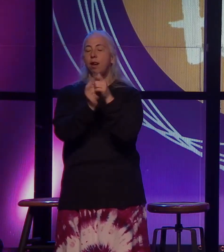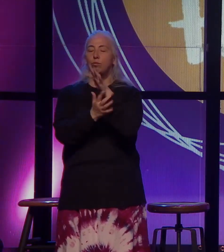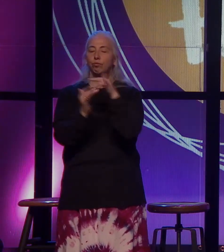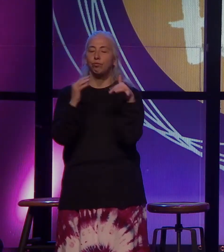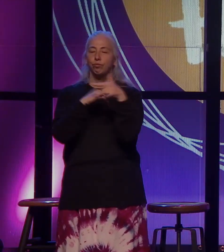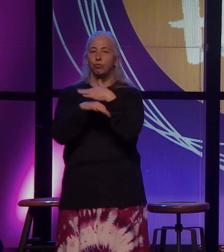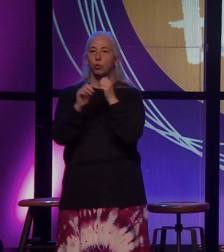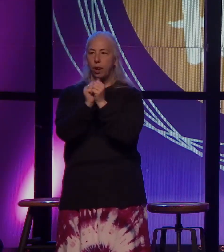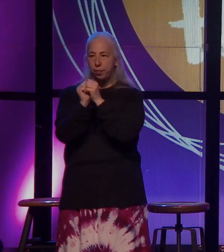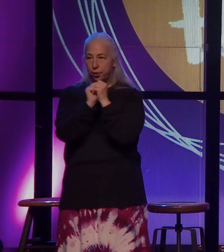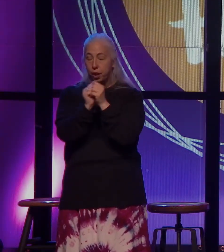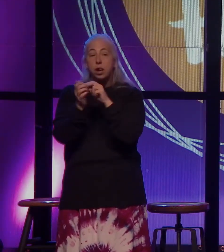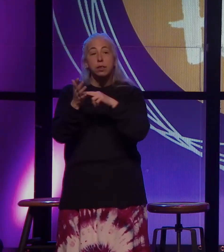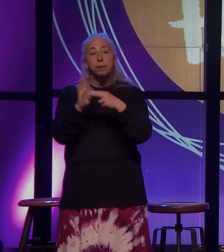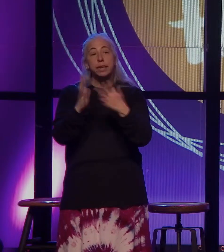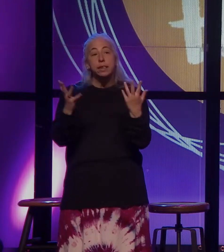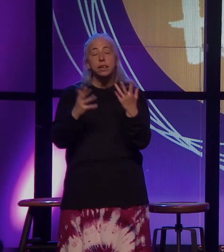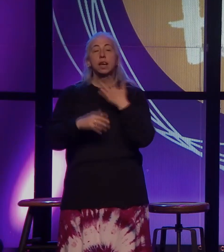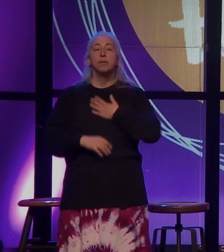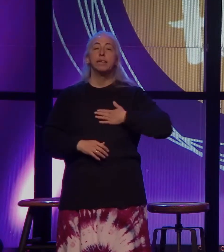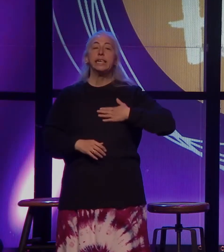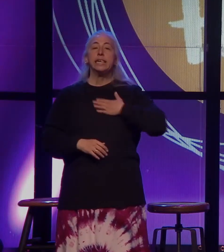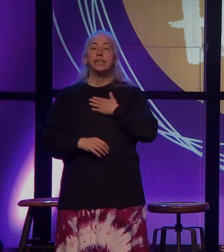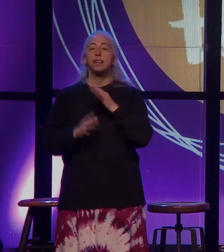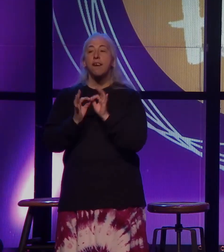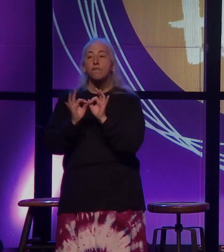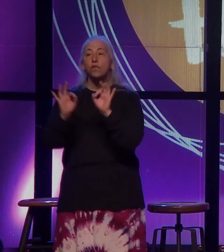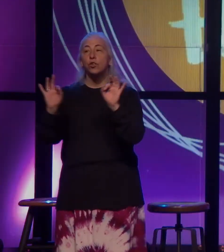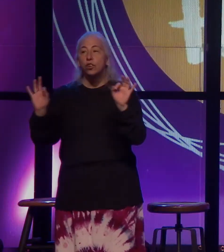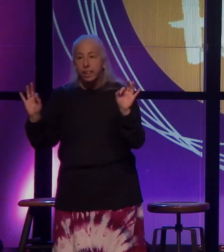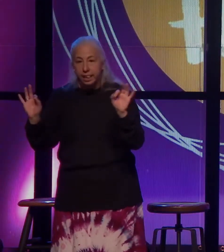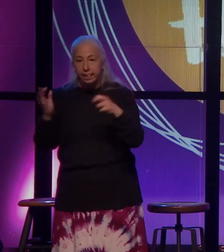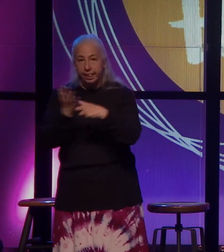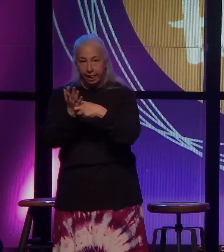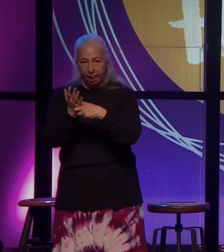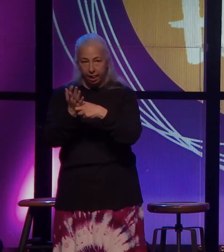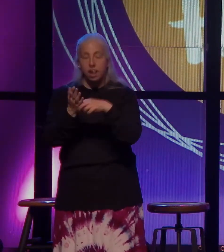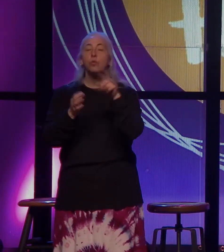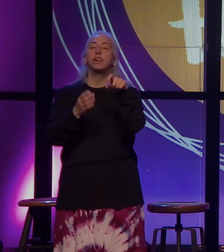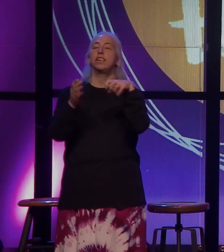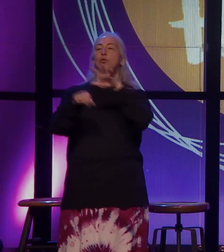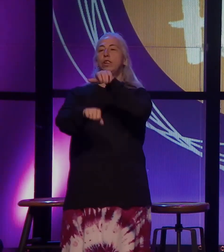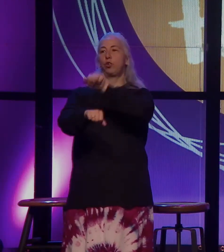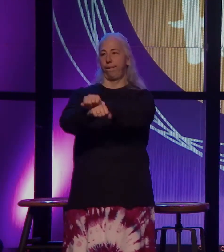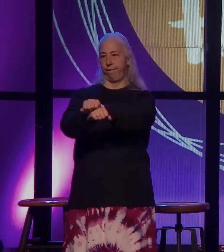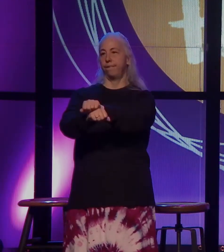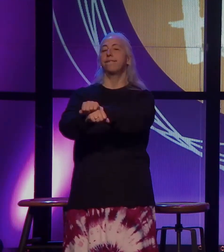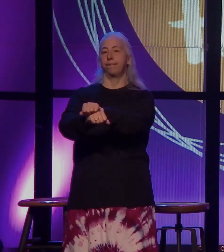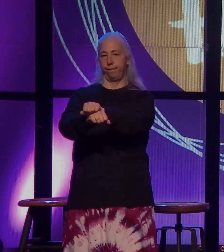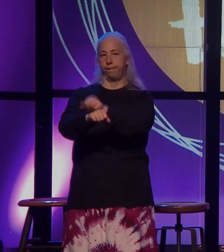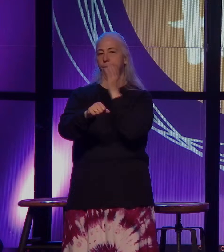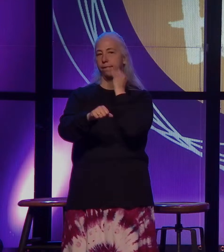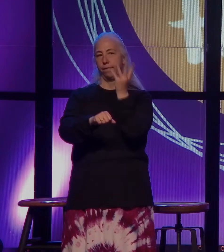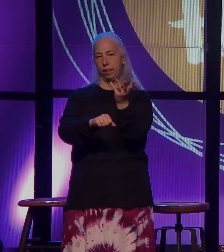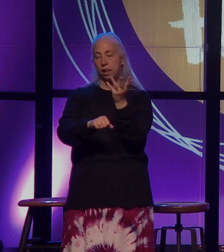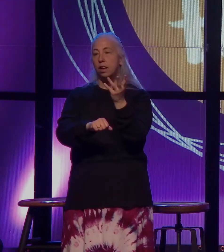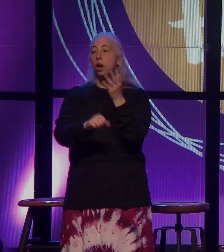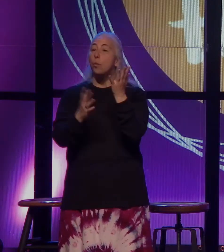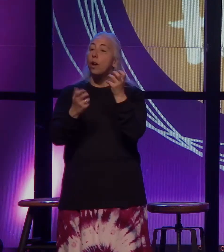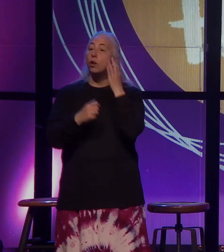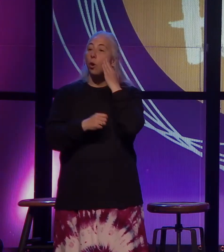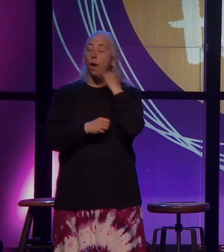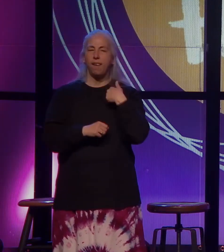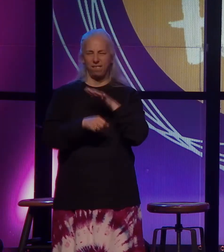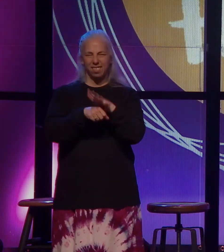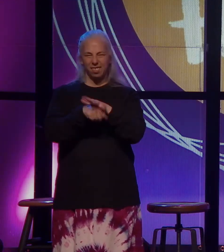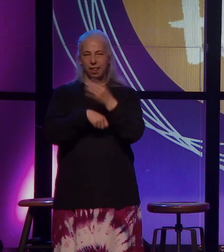need to reserve your free, how much does it cost? Free ticket, so that in the event that we have enough food for everyone,